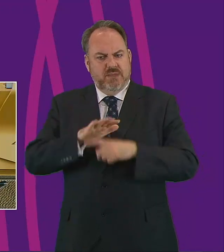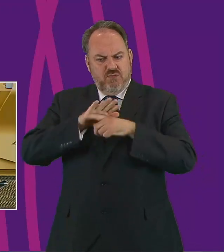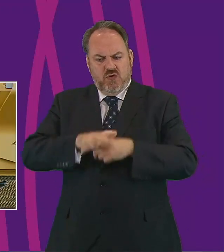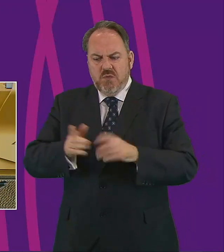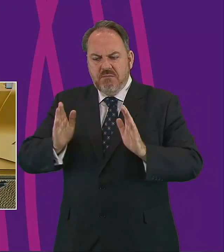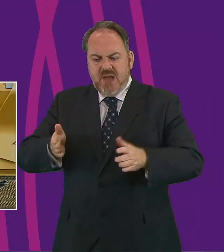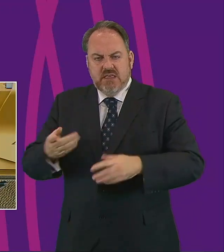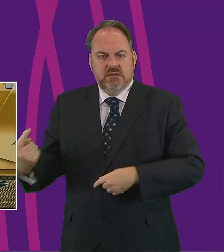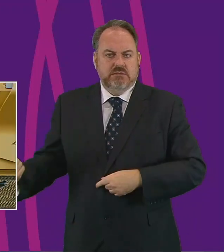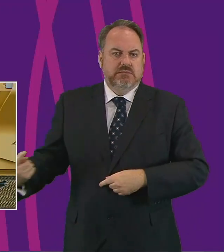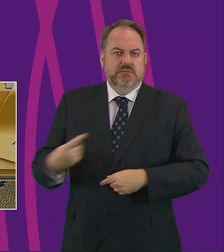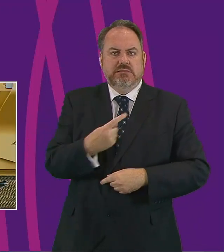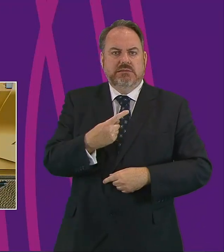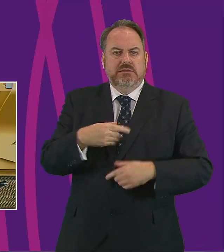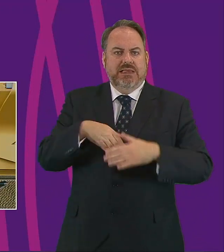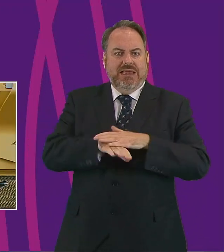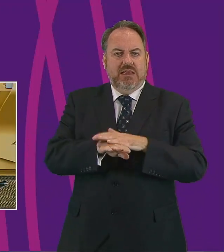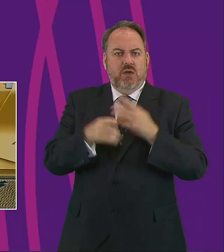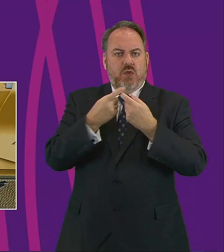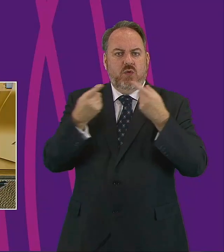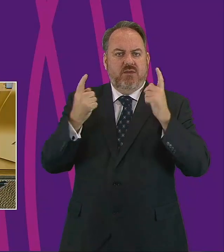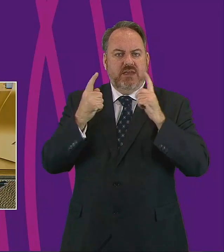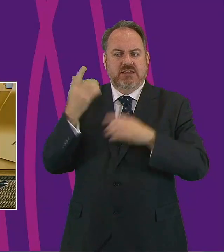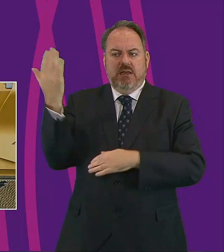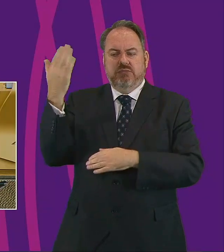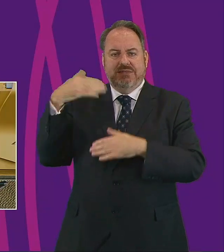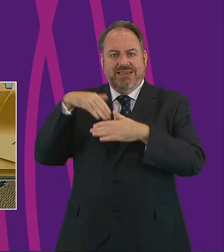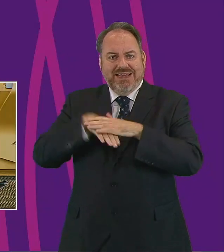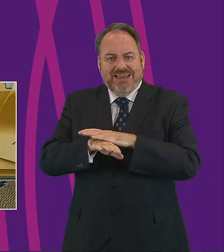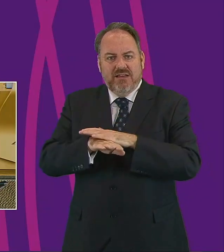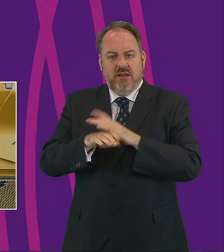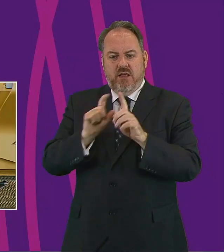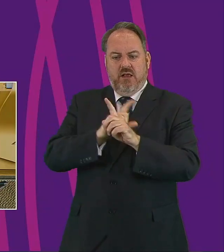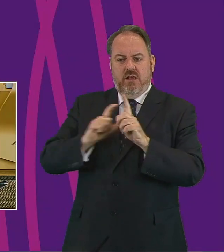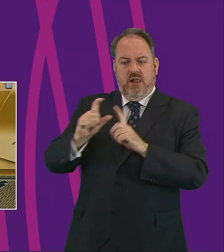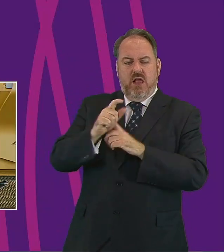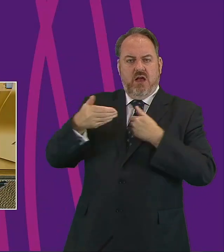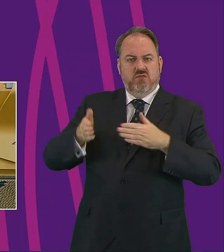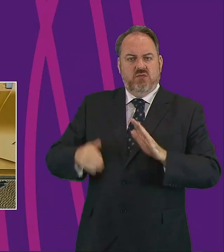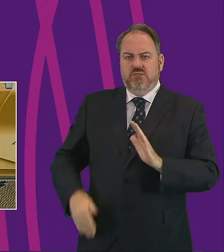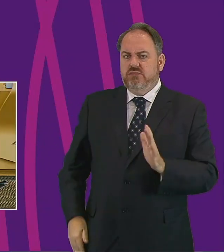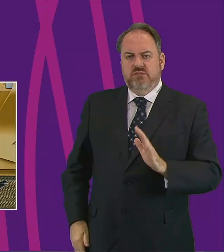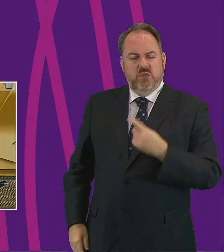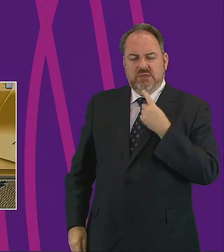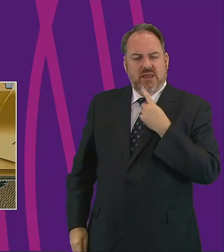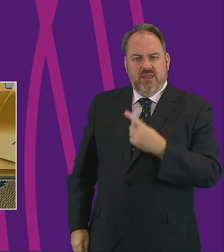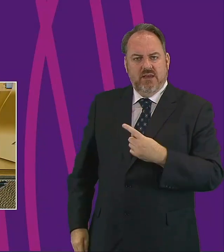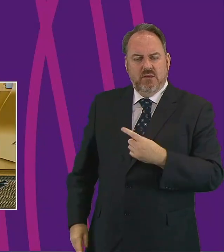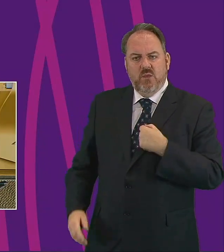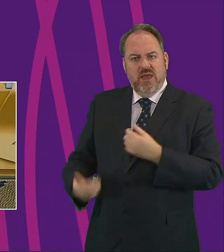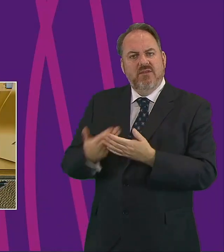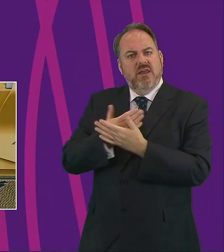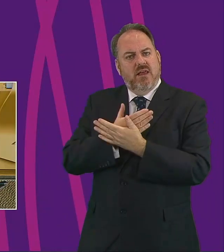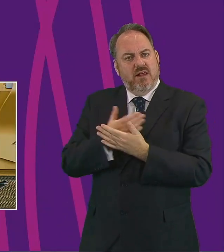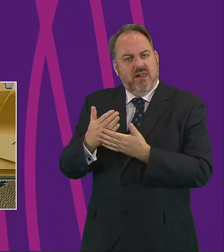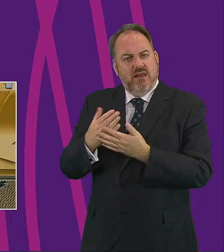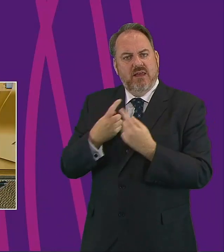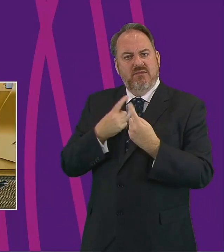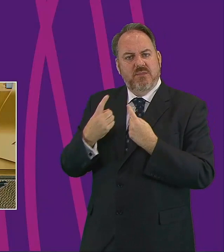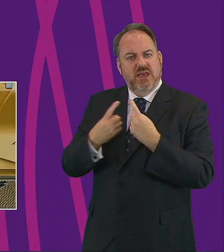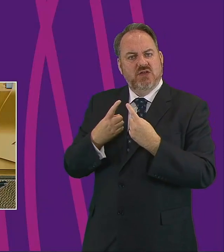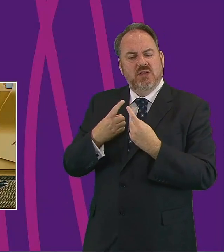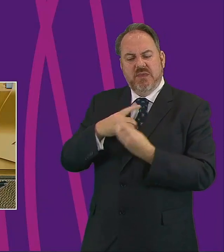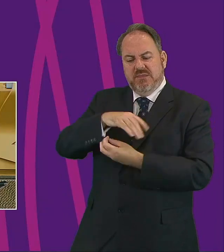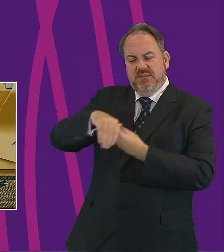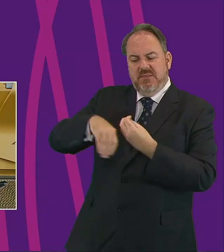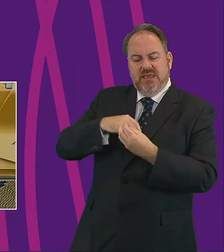advising, and that is a general comment. Obviously, we are very clear on the need for a form of blended